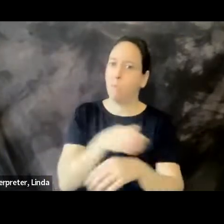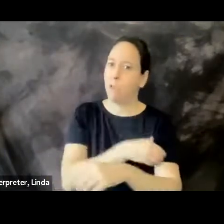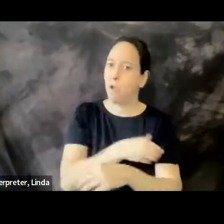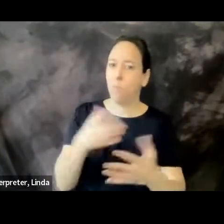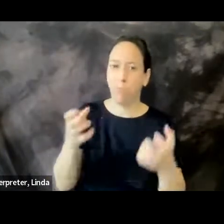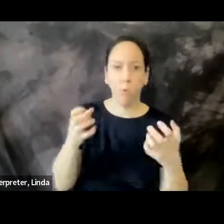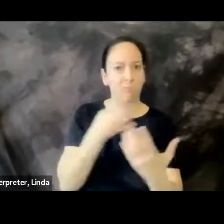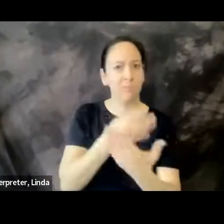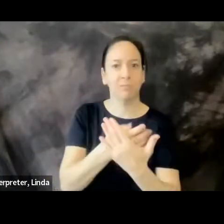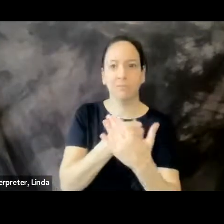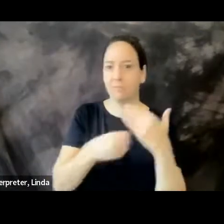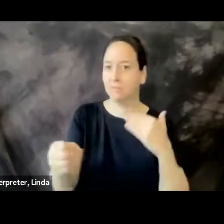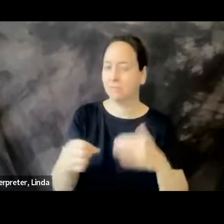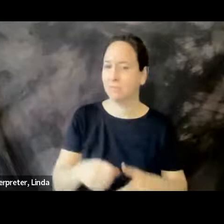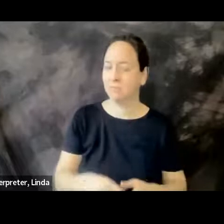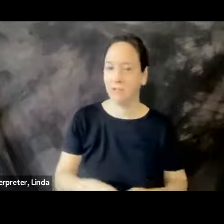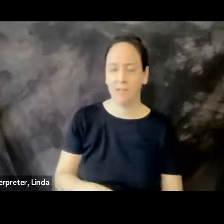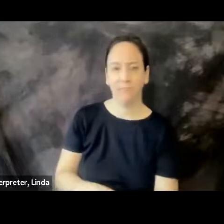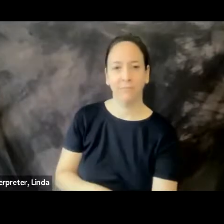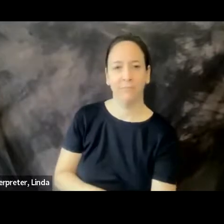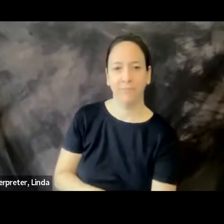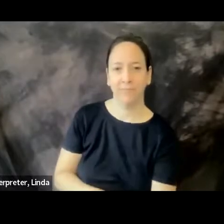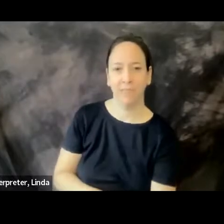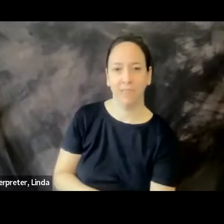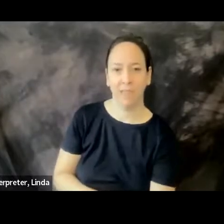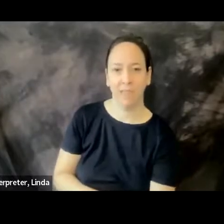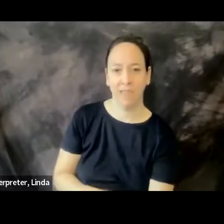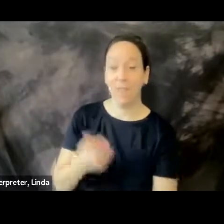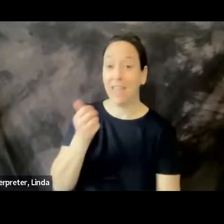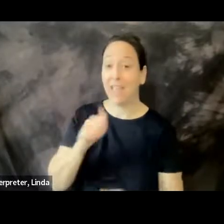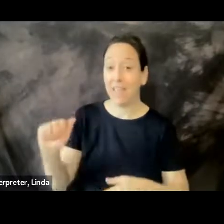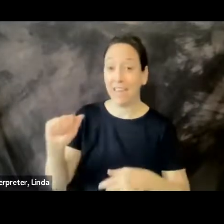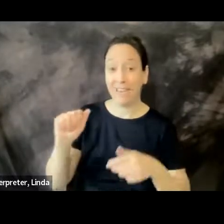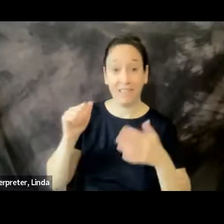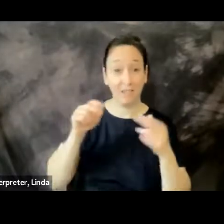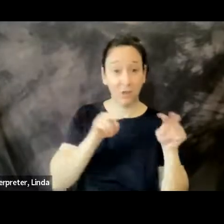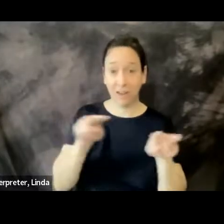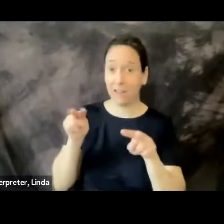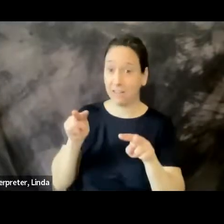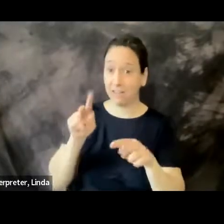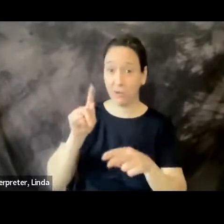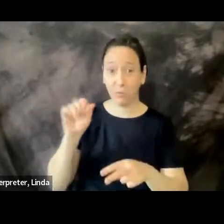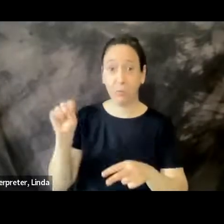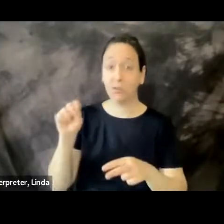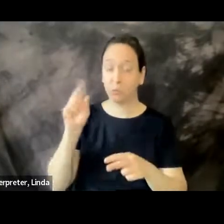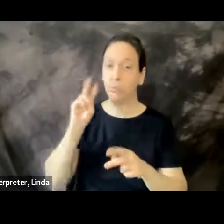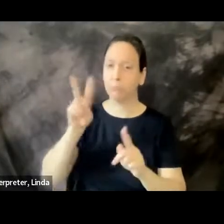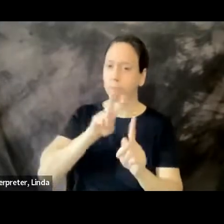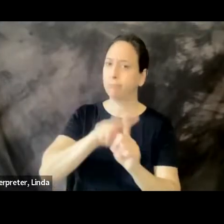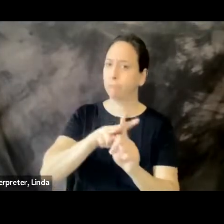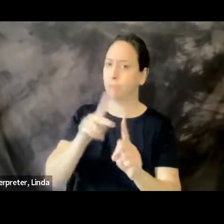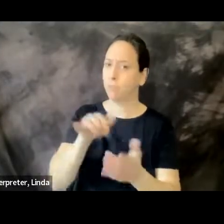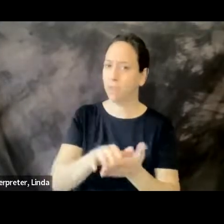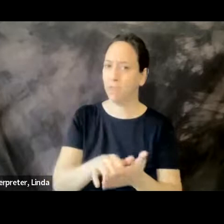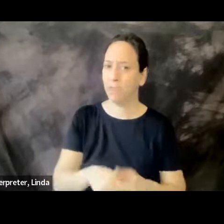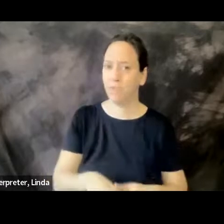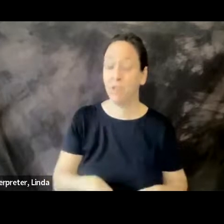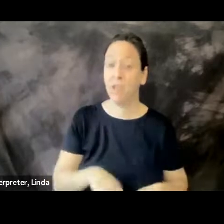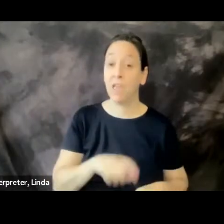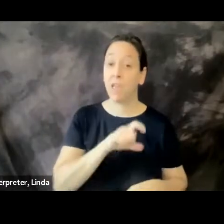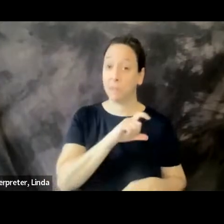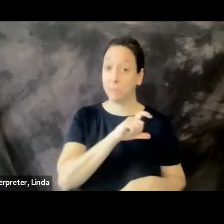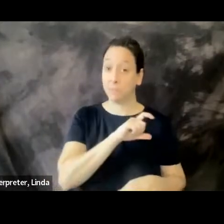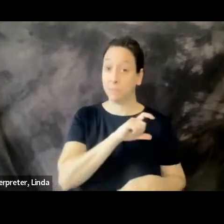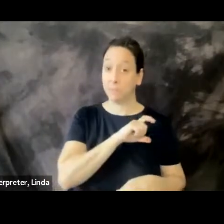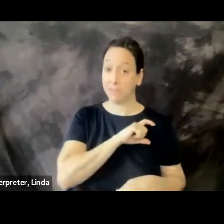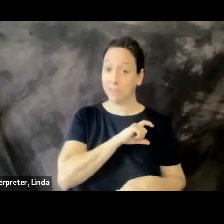So that's any surveillance tools are going to be used for that. And policing also has its